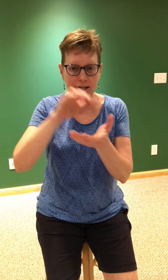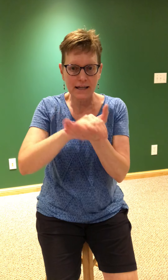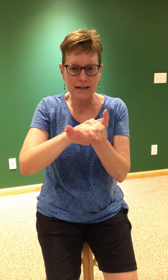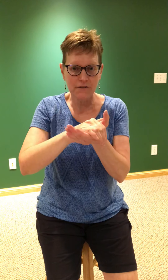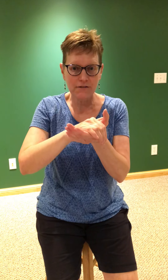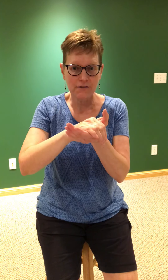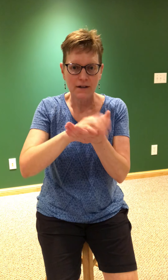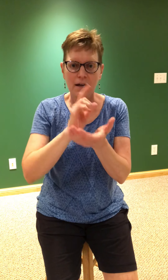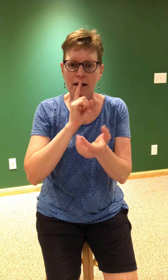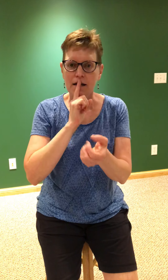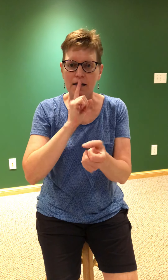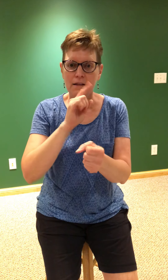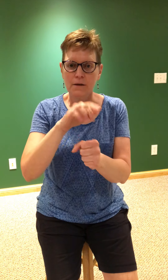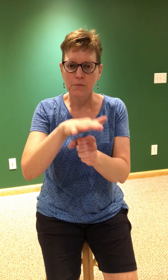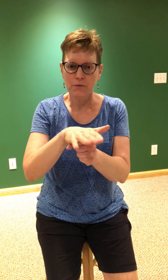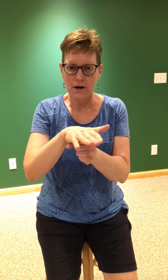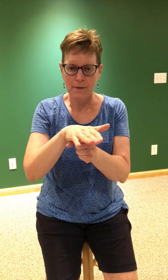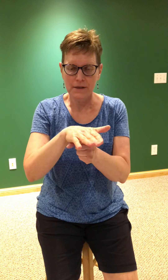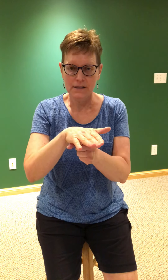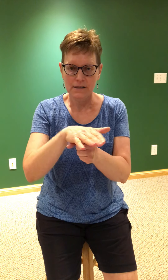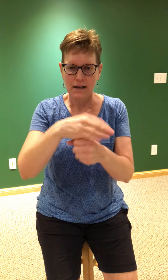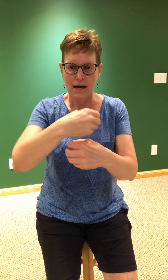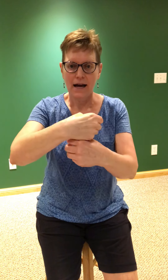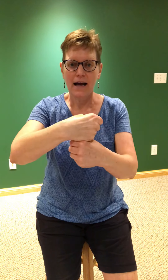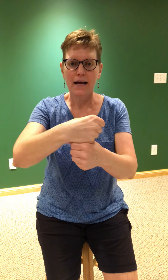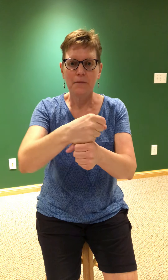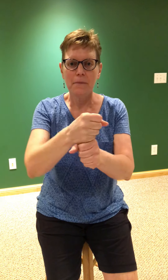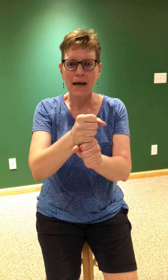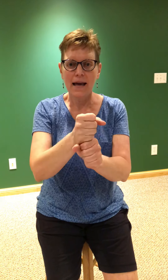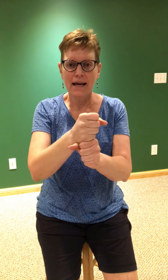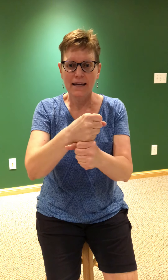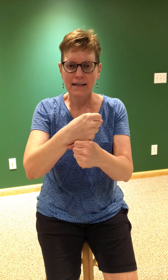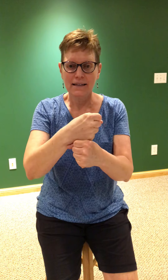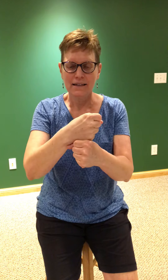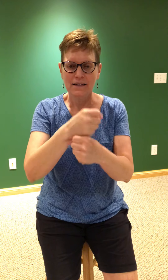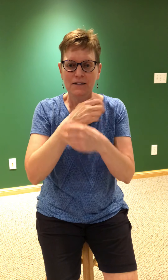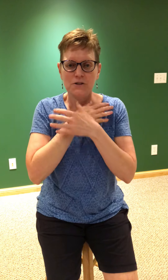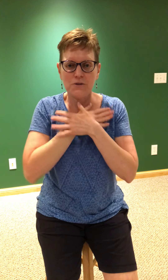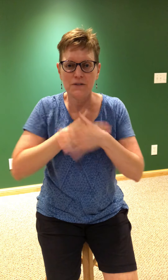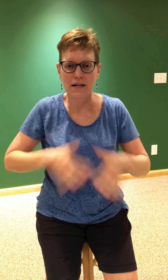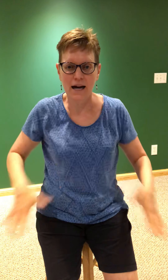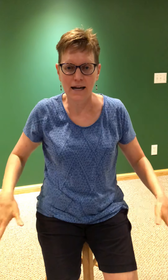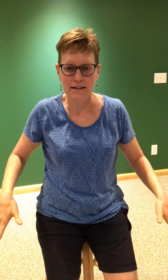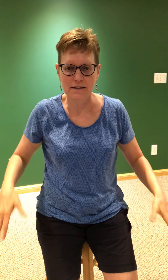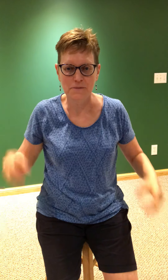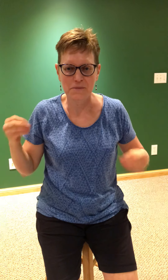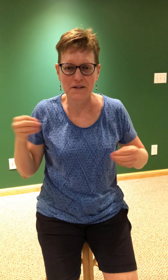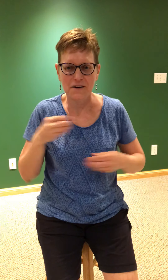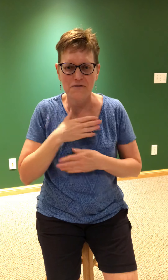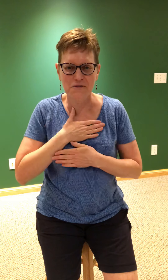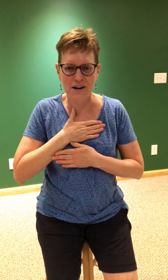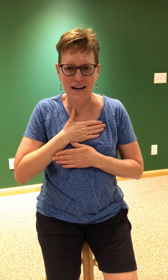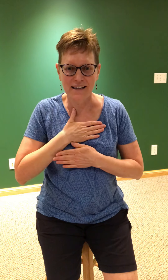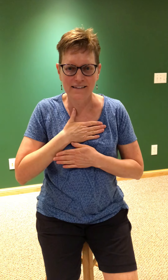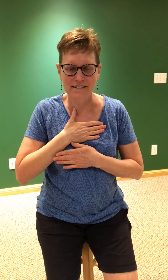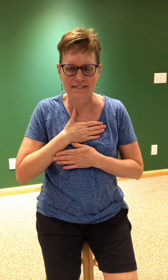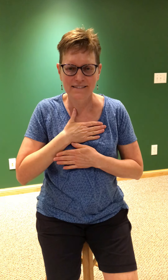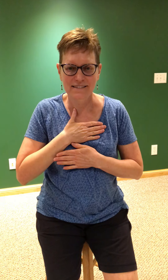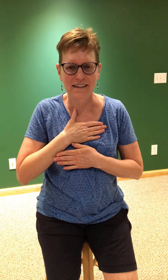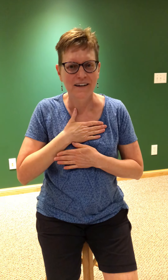Believe in the promise I made. Do not be afraid. All